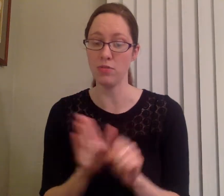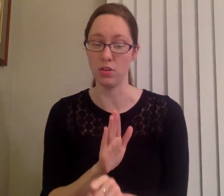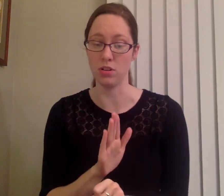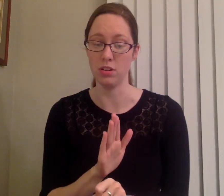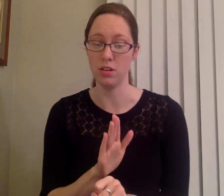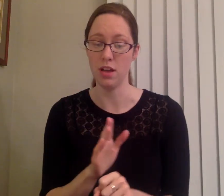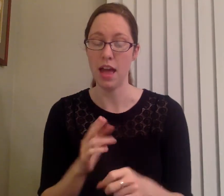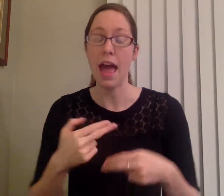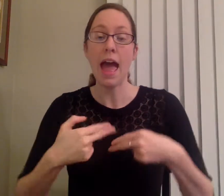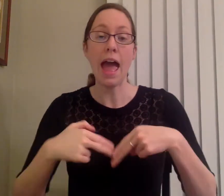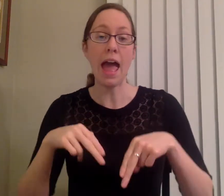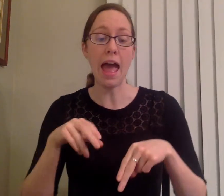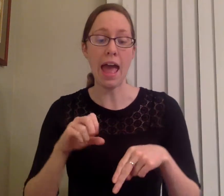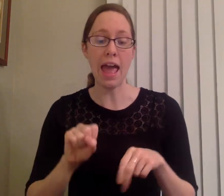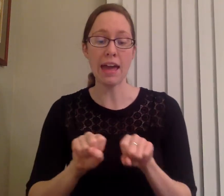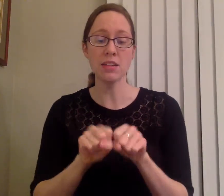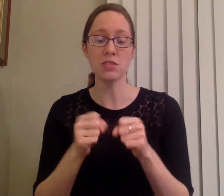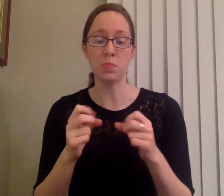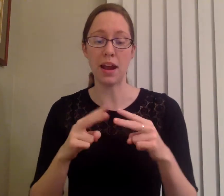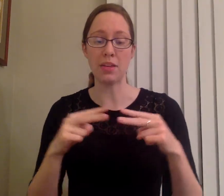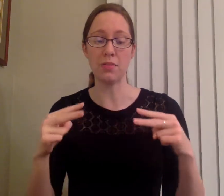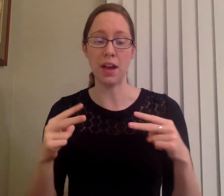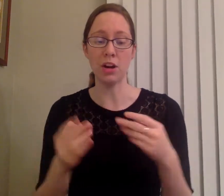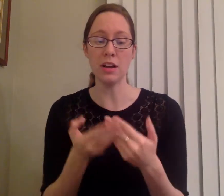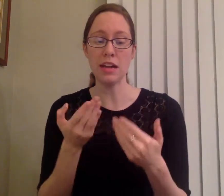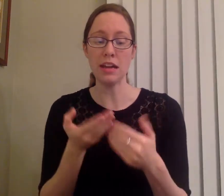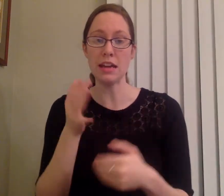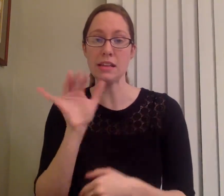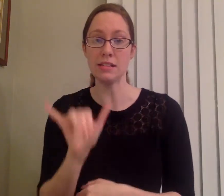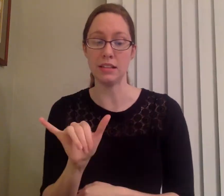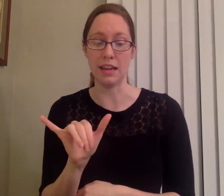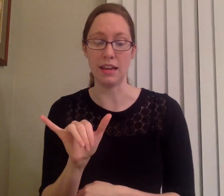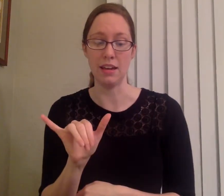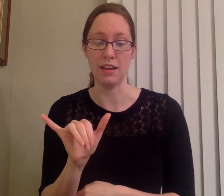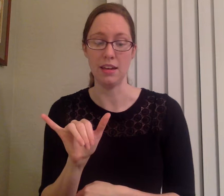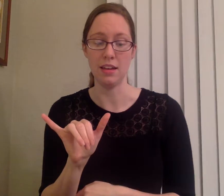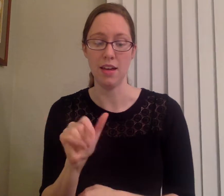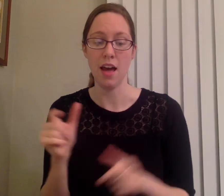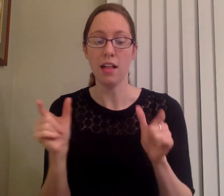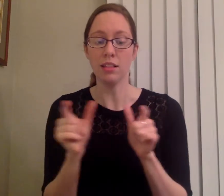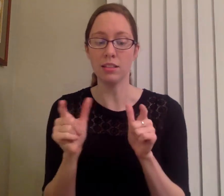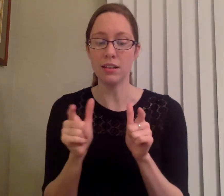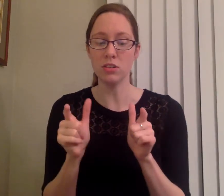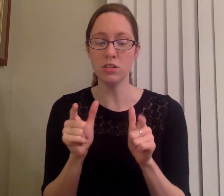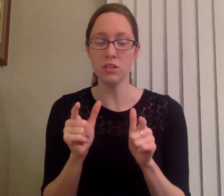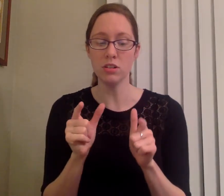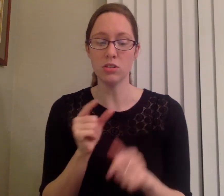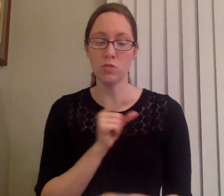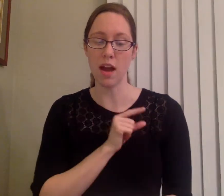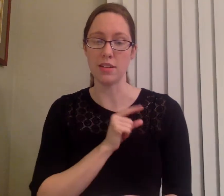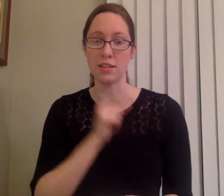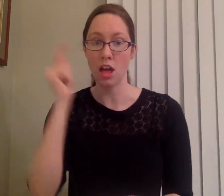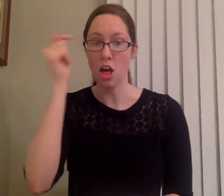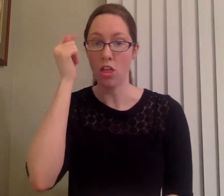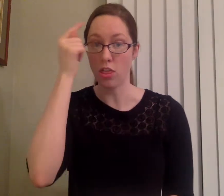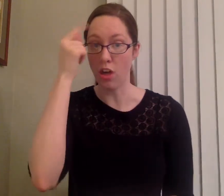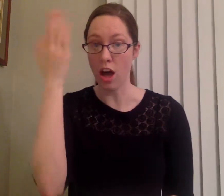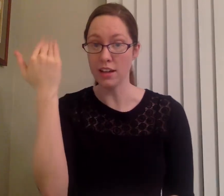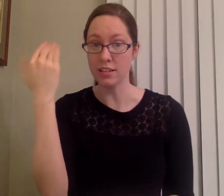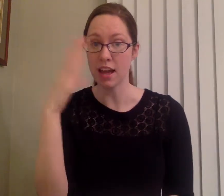careful. Eggs break very easily. Little Grunt thought